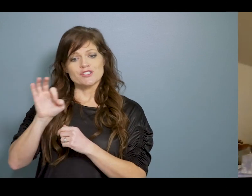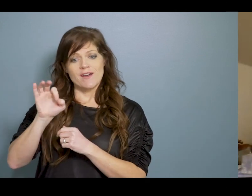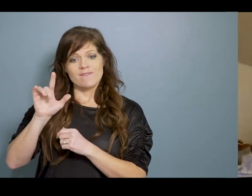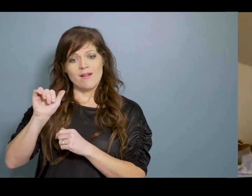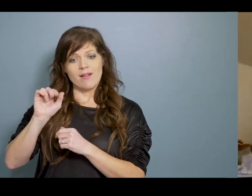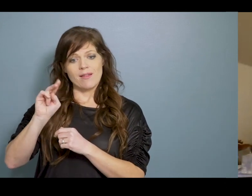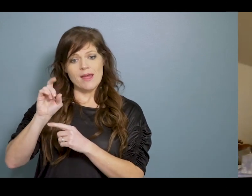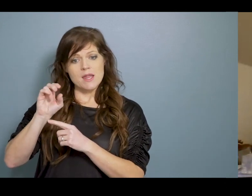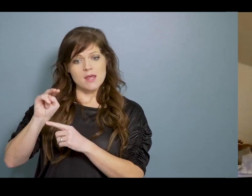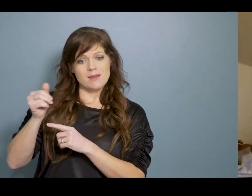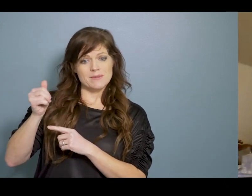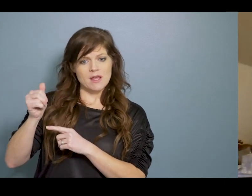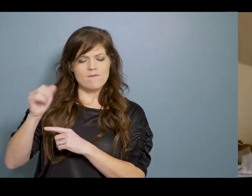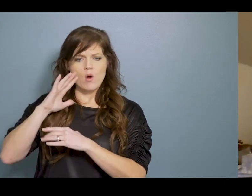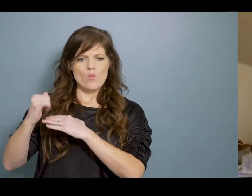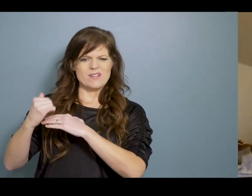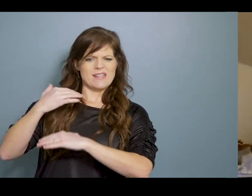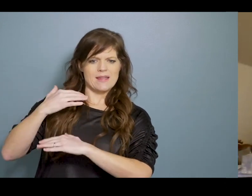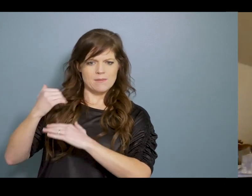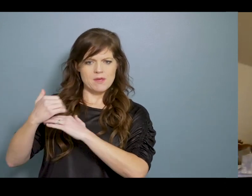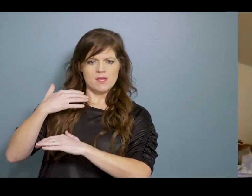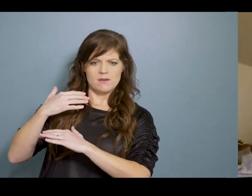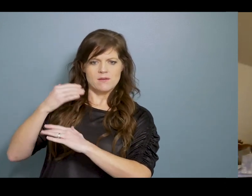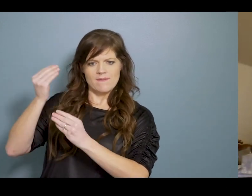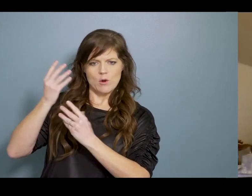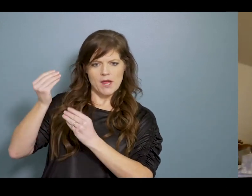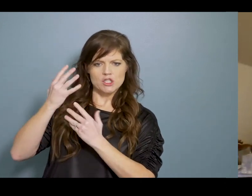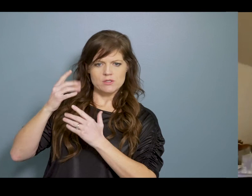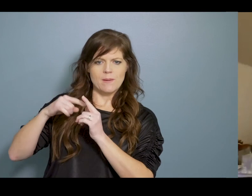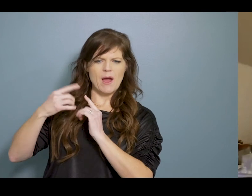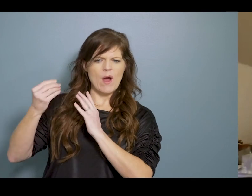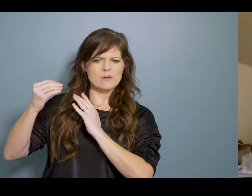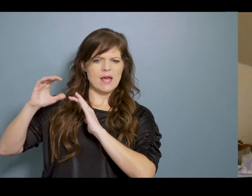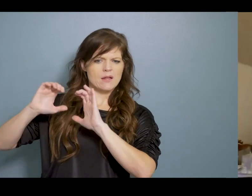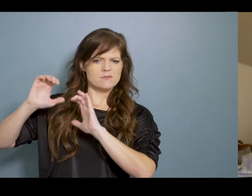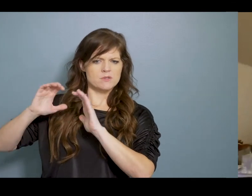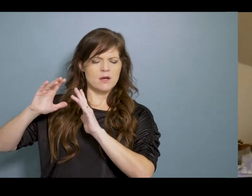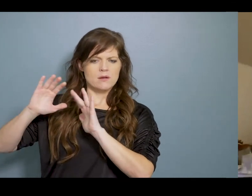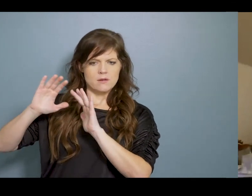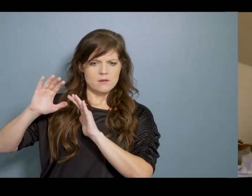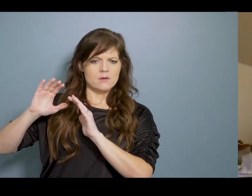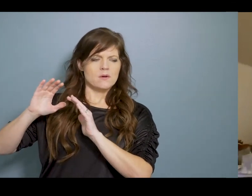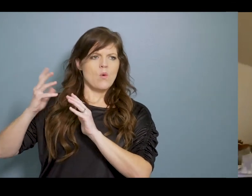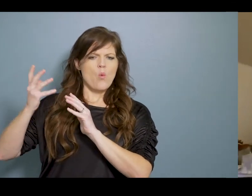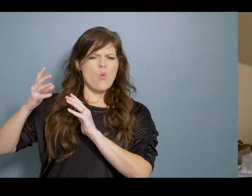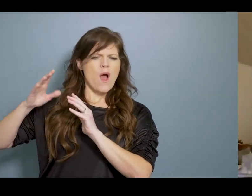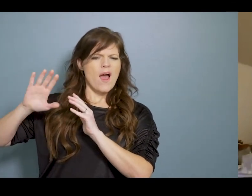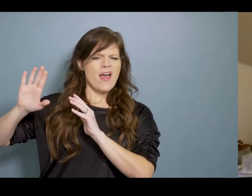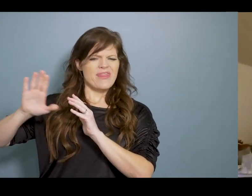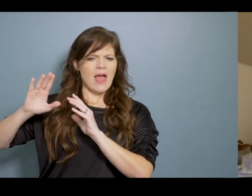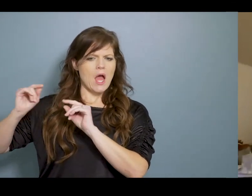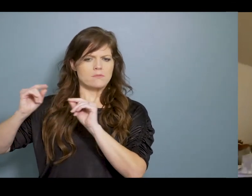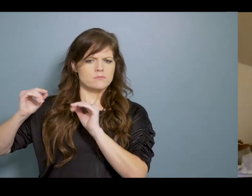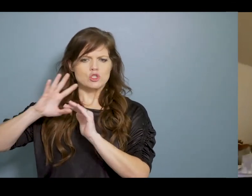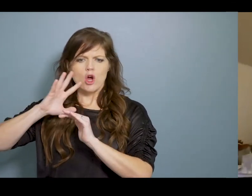some information about just what kind of conversations are happening, related to campus security, at the